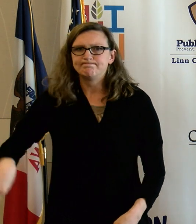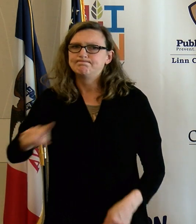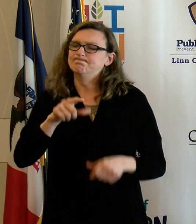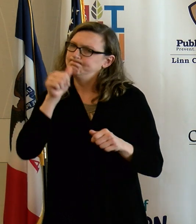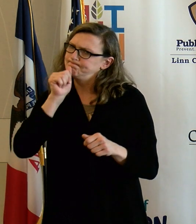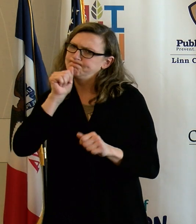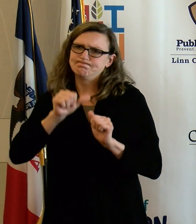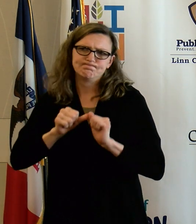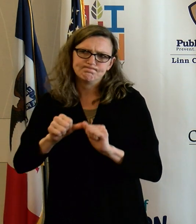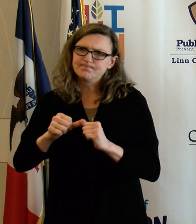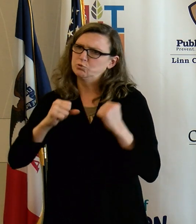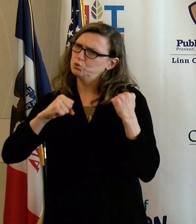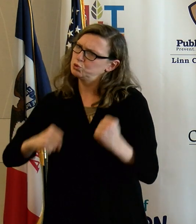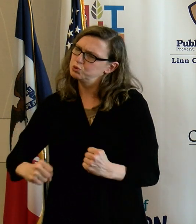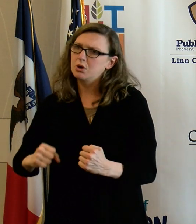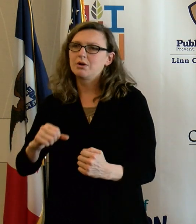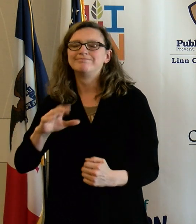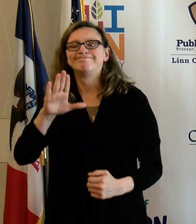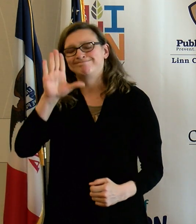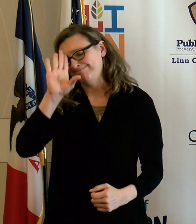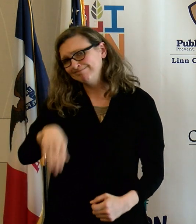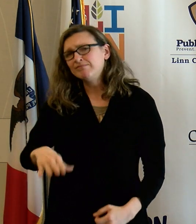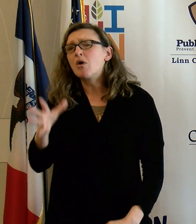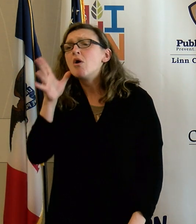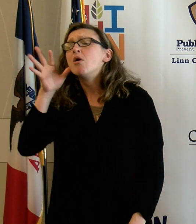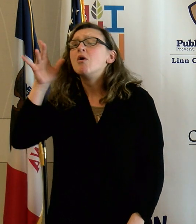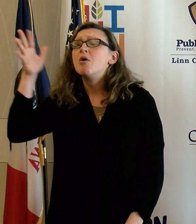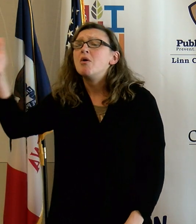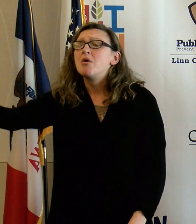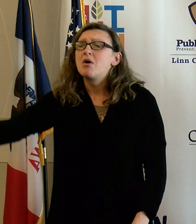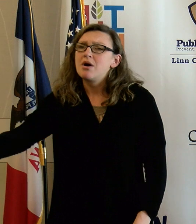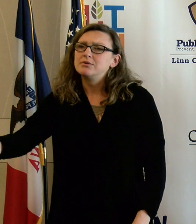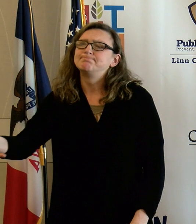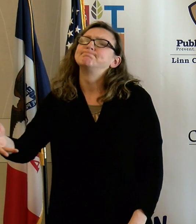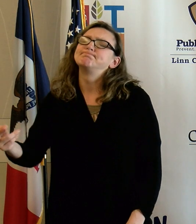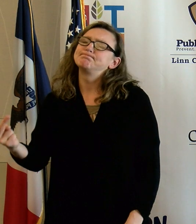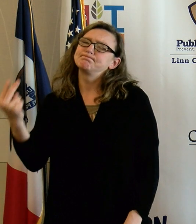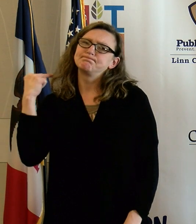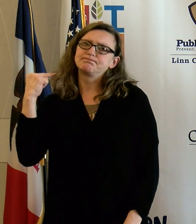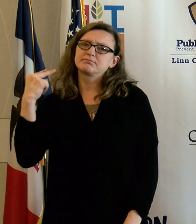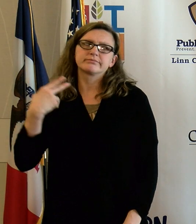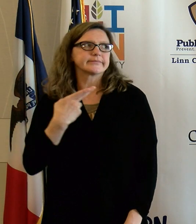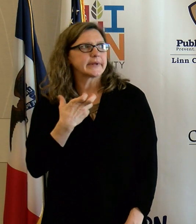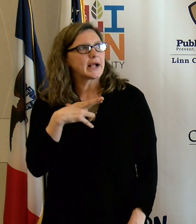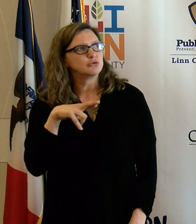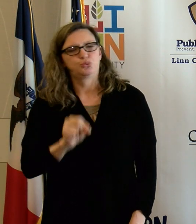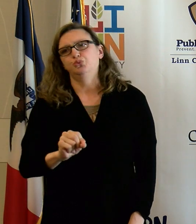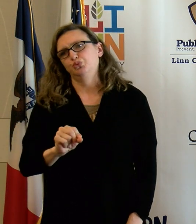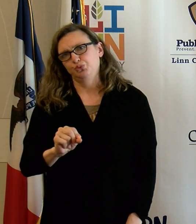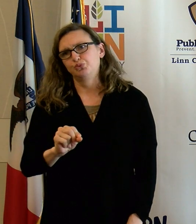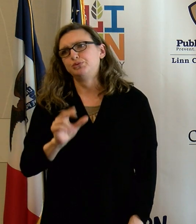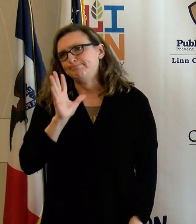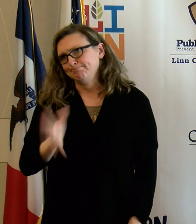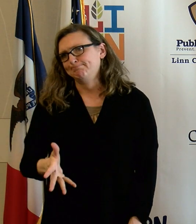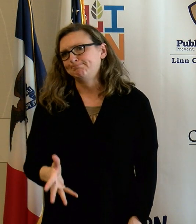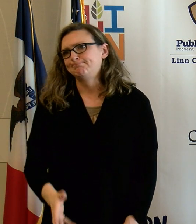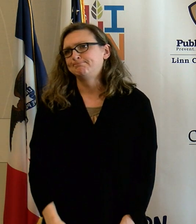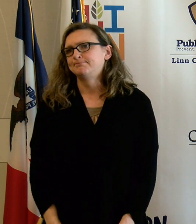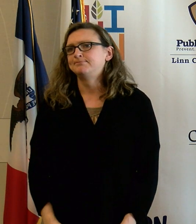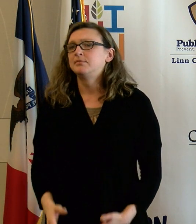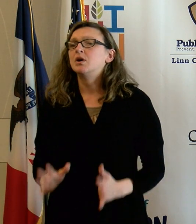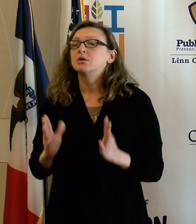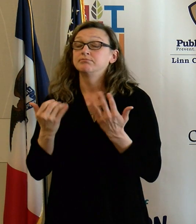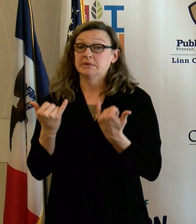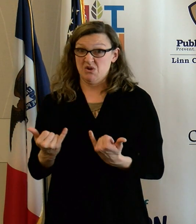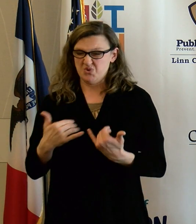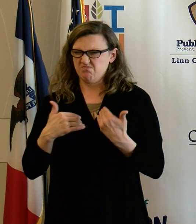look back on this and see what heroes they are. But to sort of state where we are right now and how